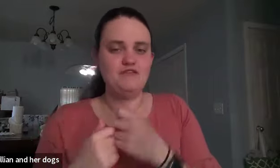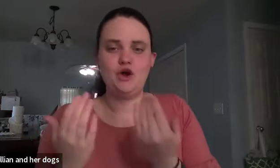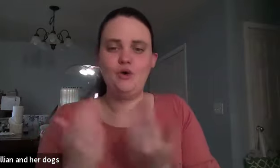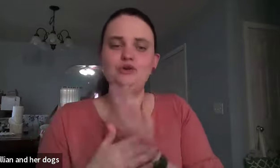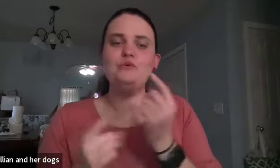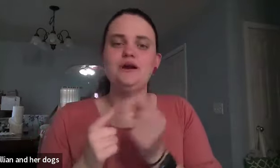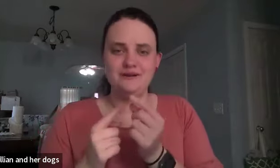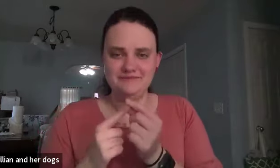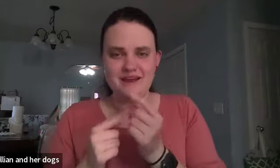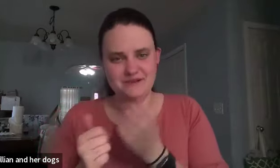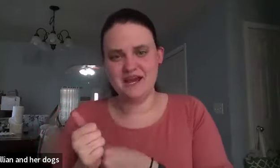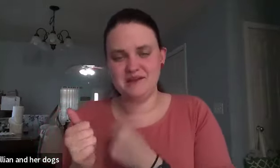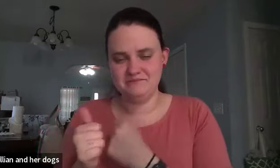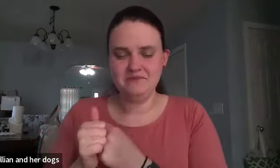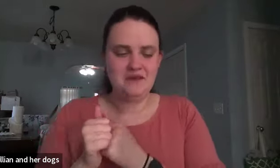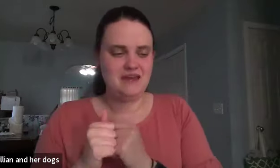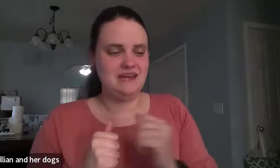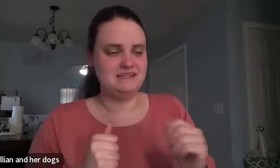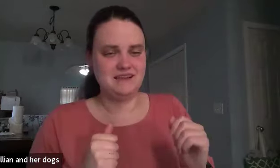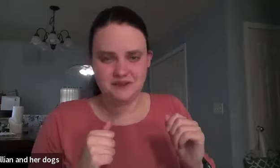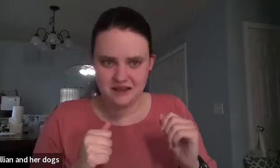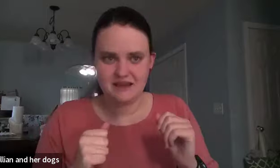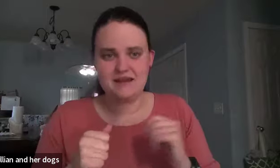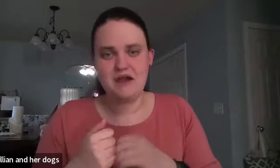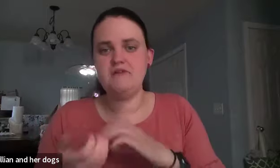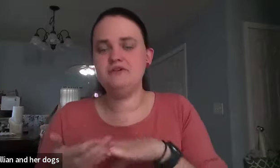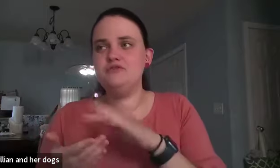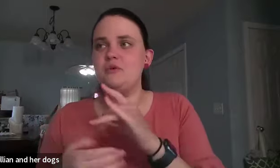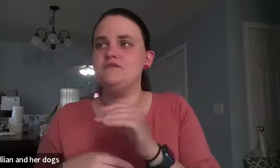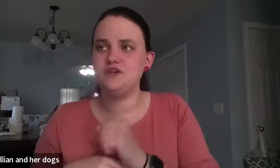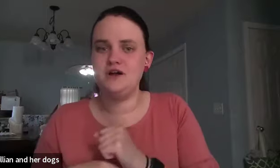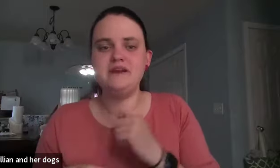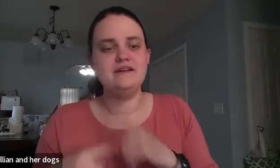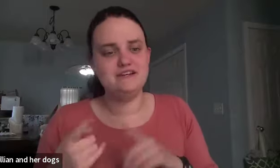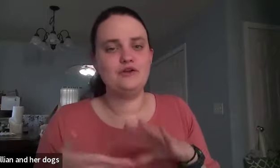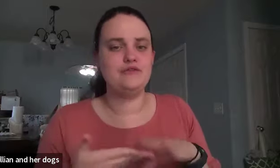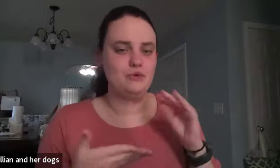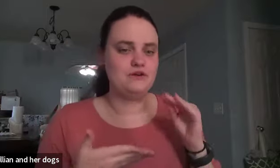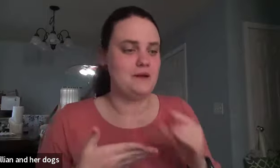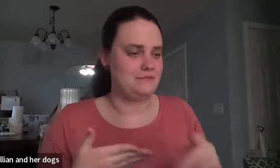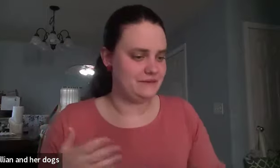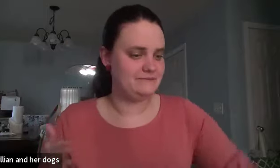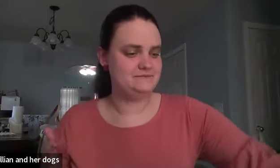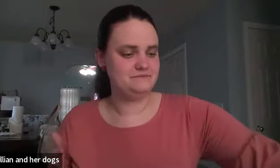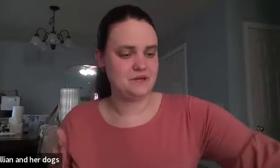have like a whole new word every time. And it's like, okay, I now have learned the word for dog, but now I need to learn the word for puppy. But